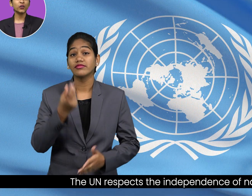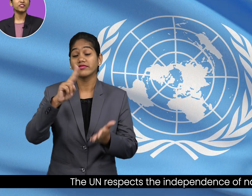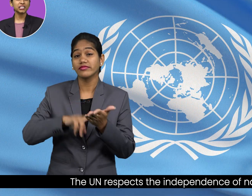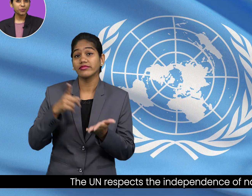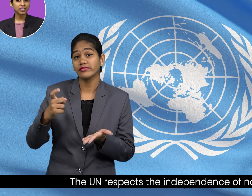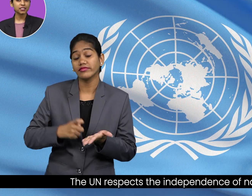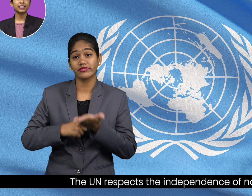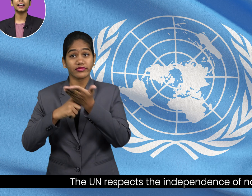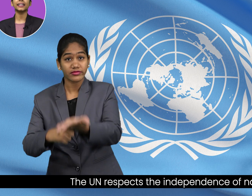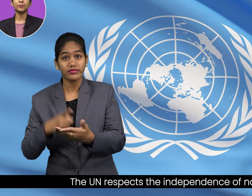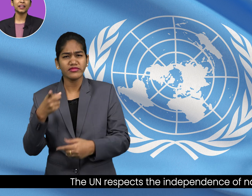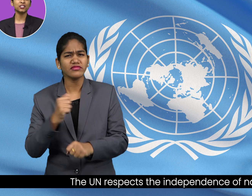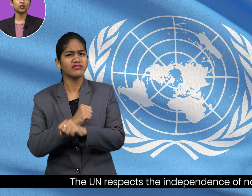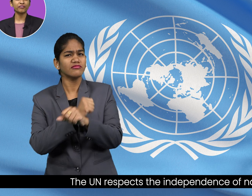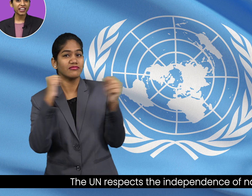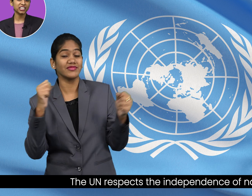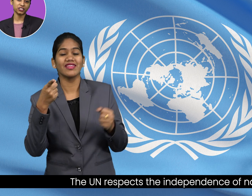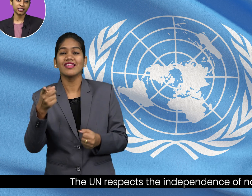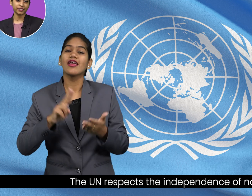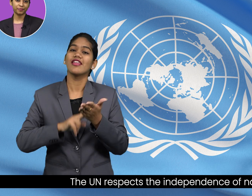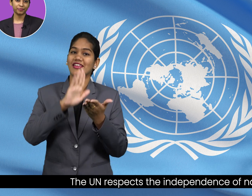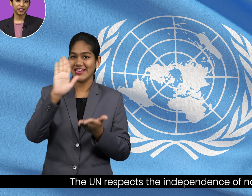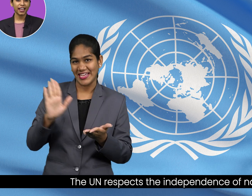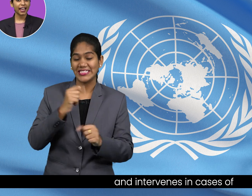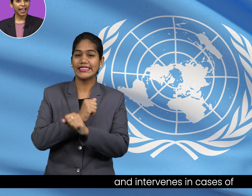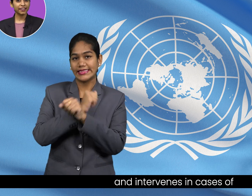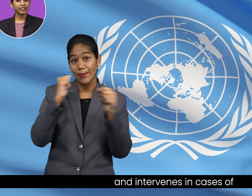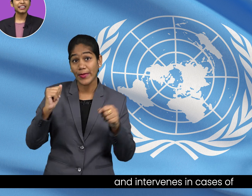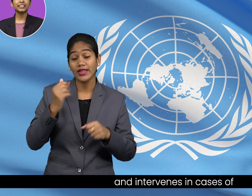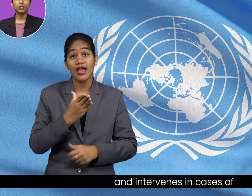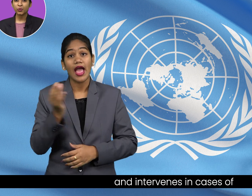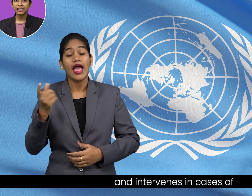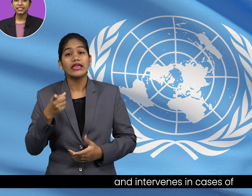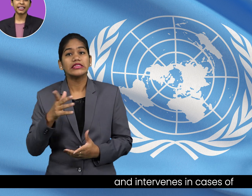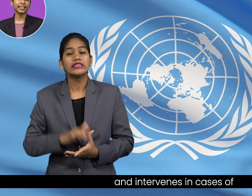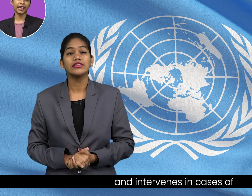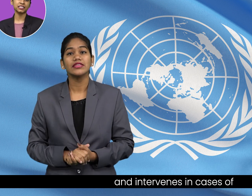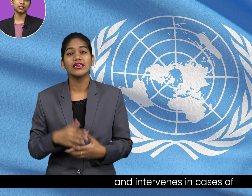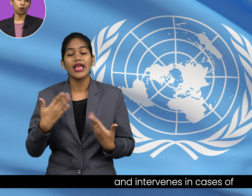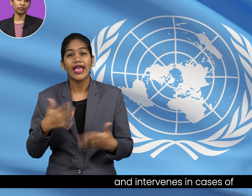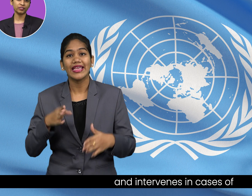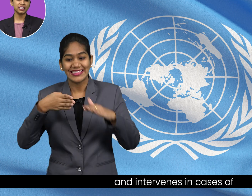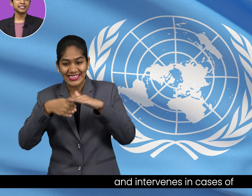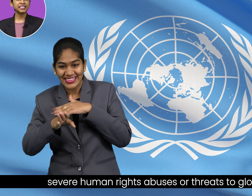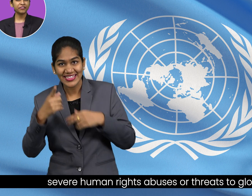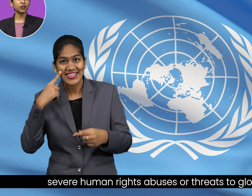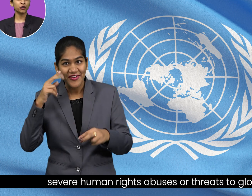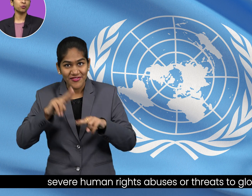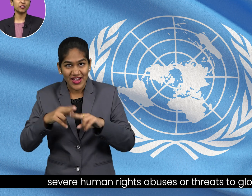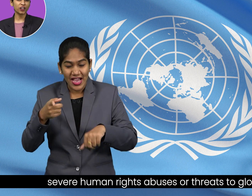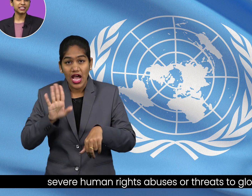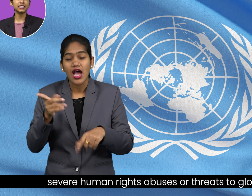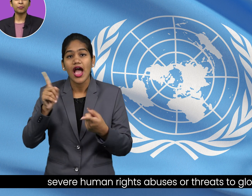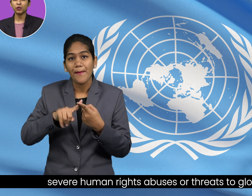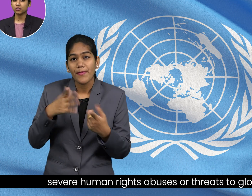The UN respects the independence of nations and intervenes in cases of severe